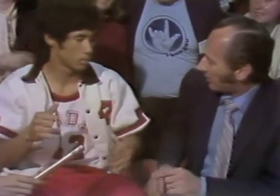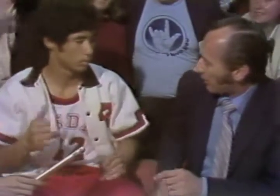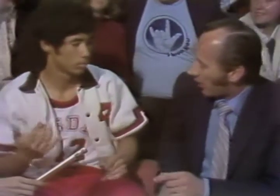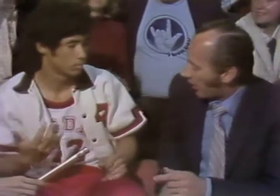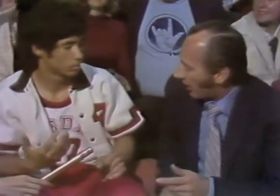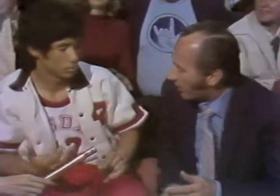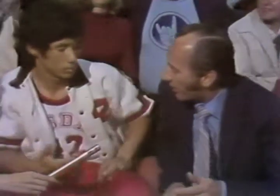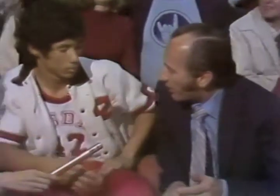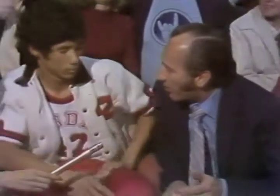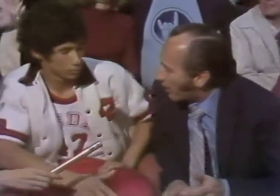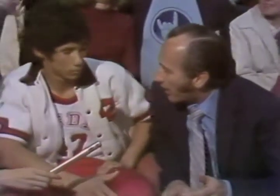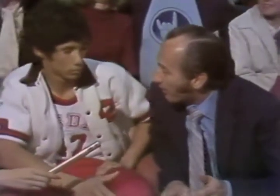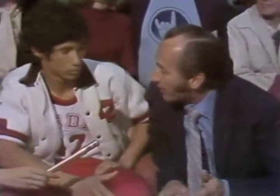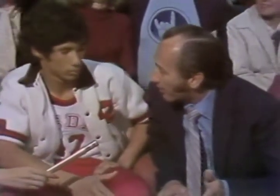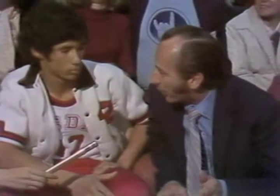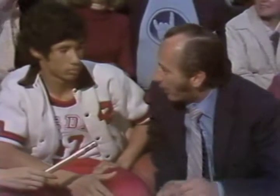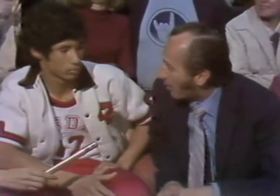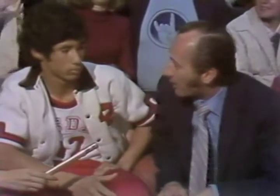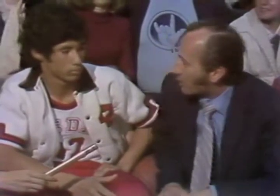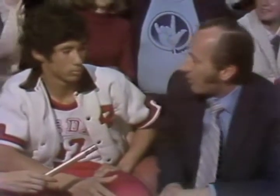Well, I just accept my deafness and play basketball.